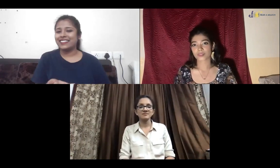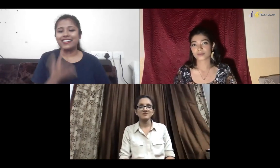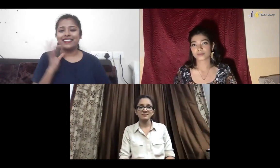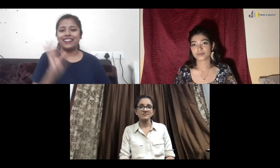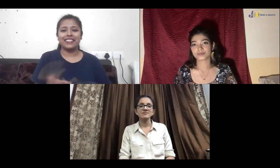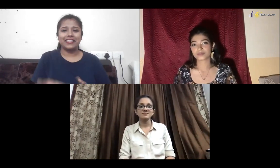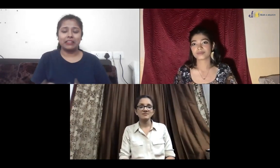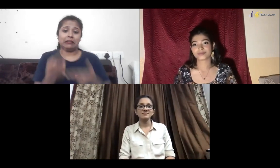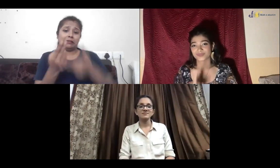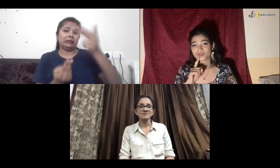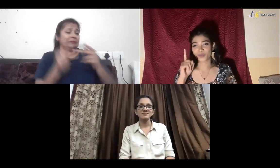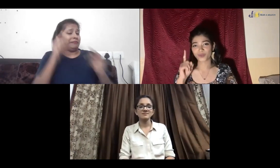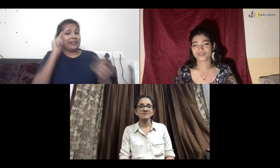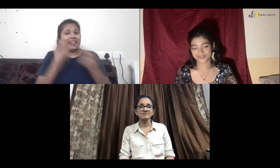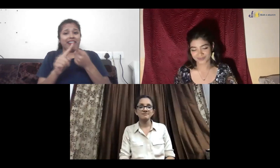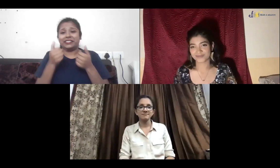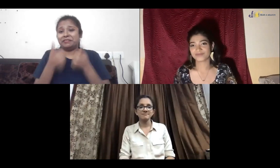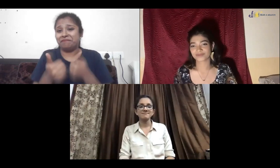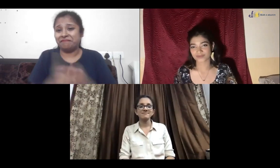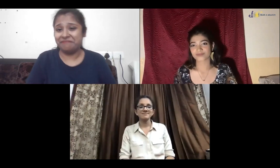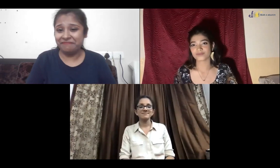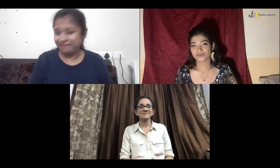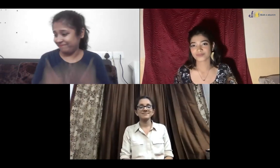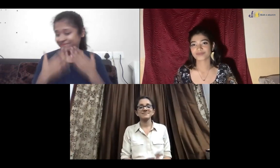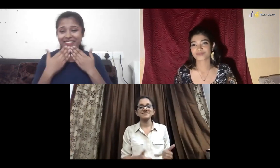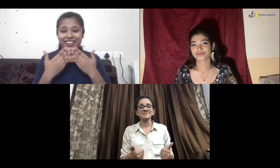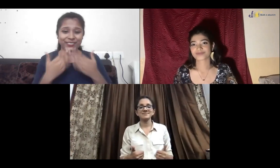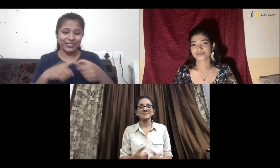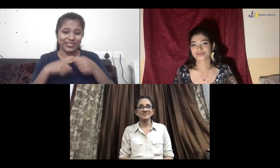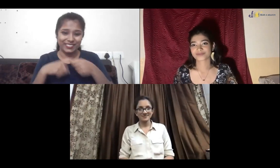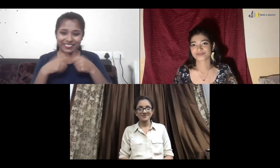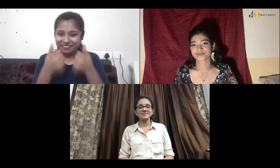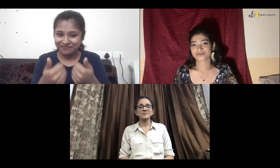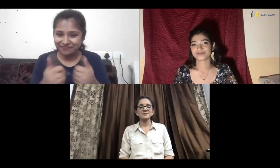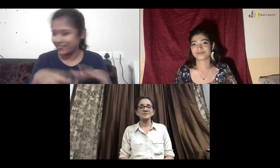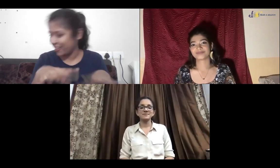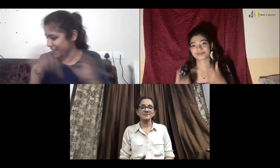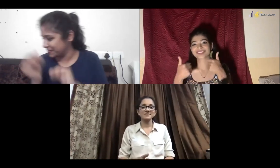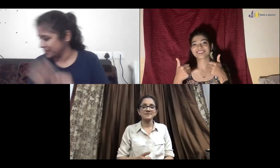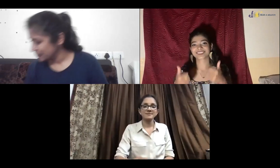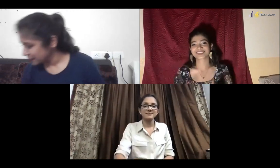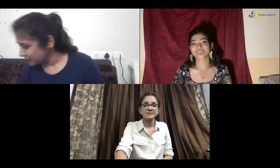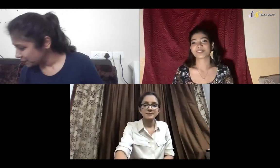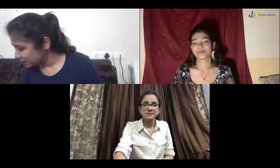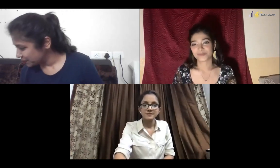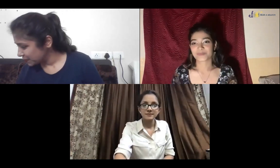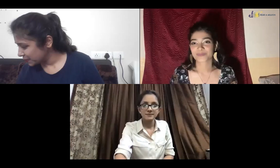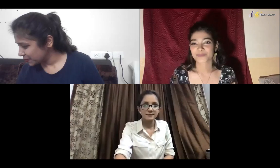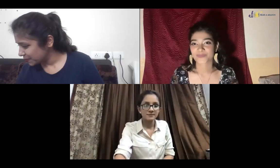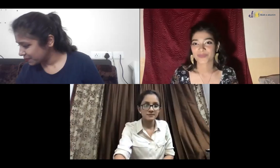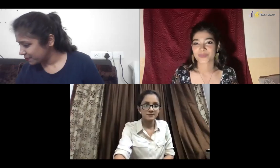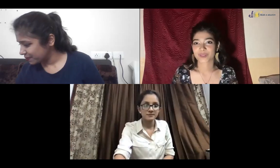will still say that can be happen. So I totally agree with both of you and your stories. And thank you so much.